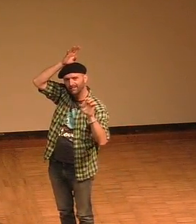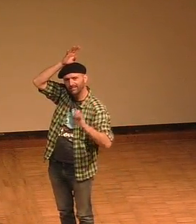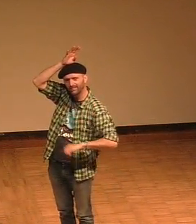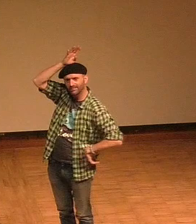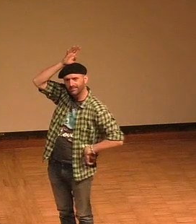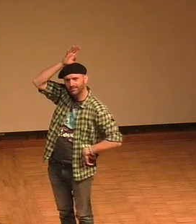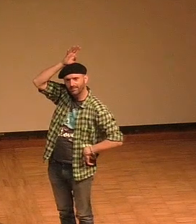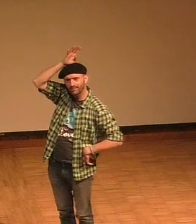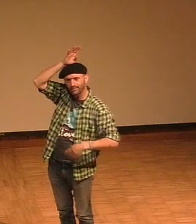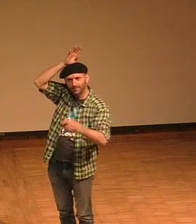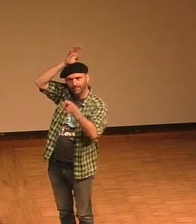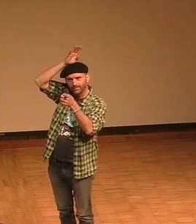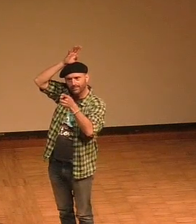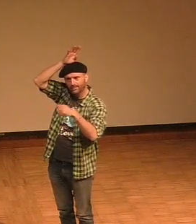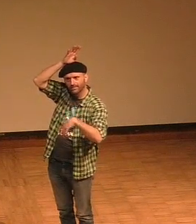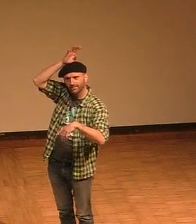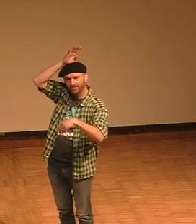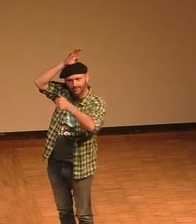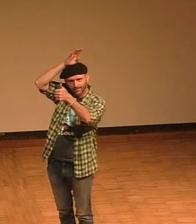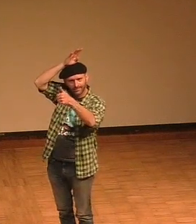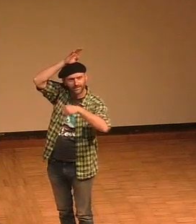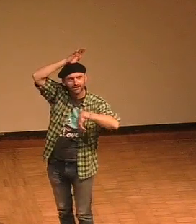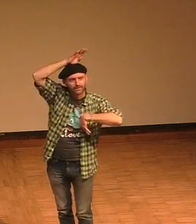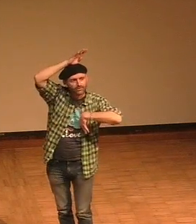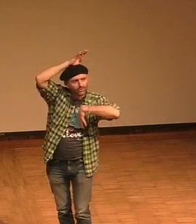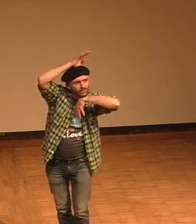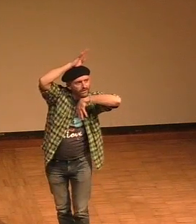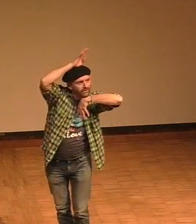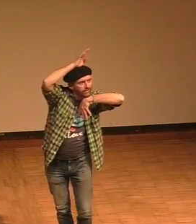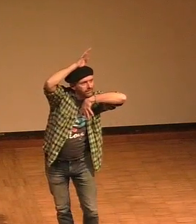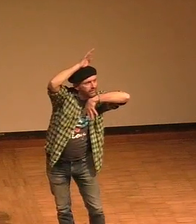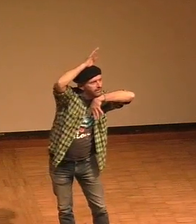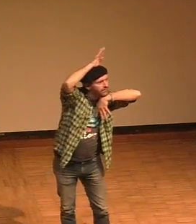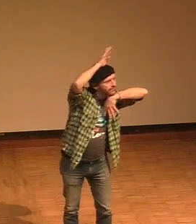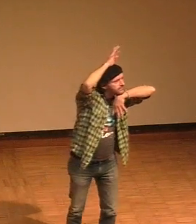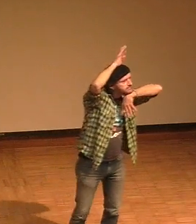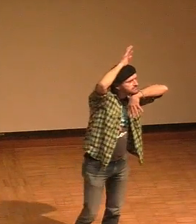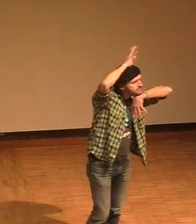Now the wattle. What's the wattle? Right, like that.